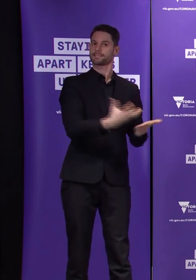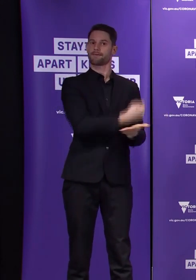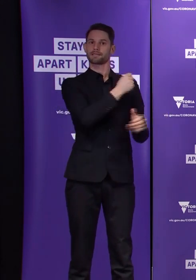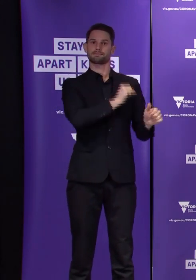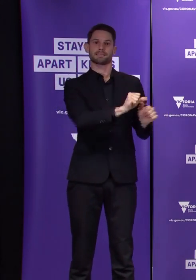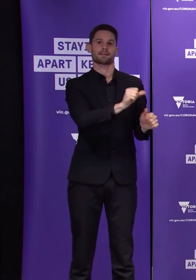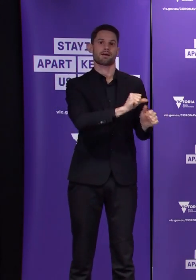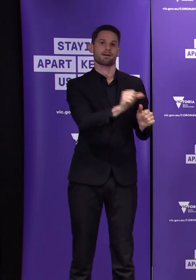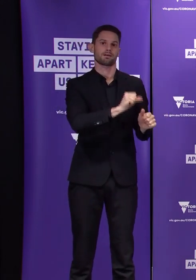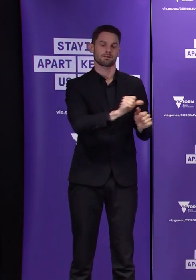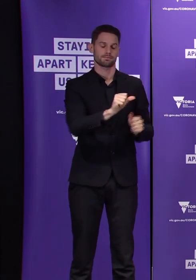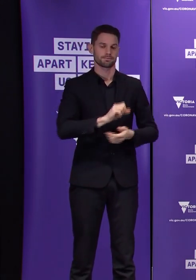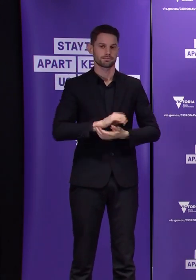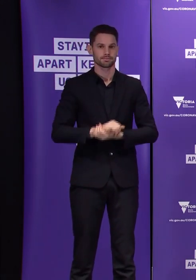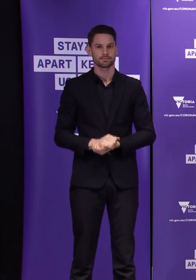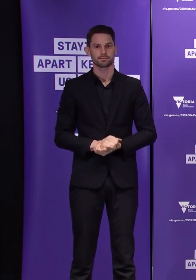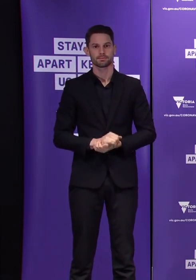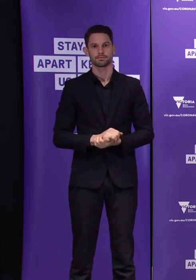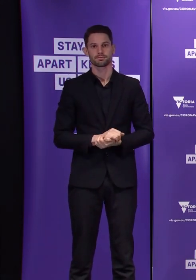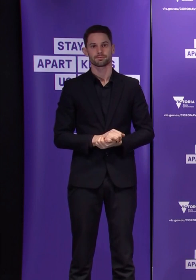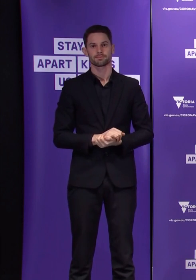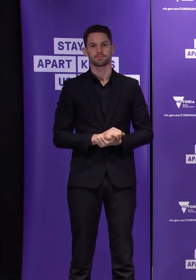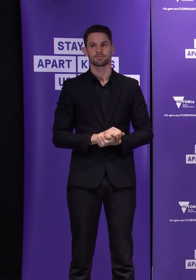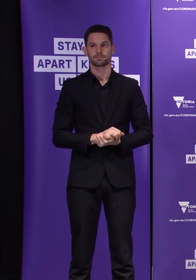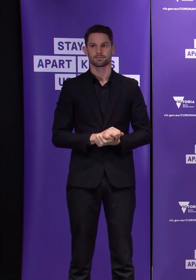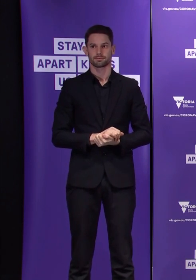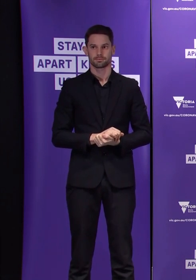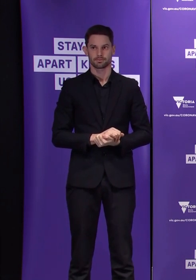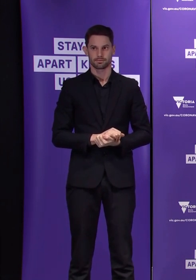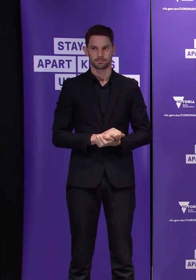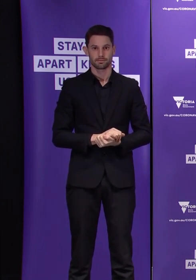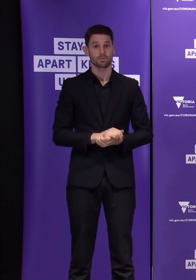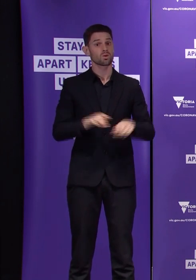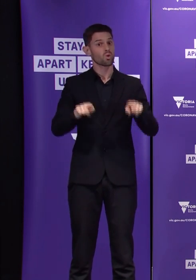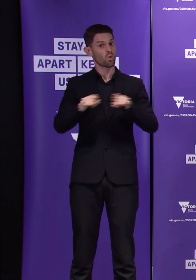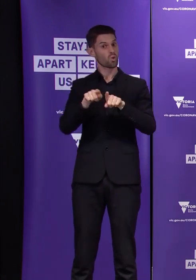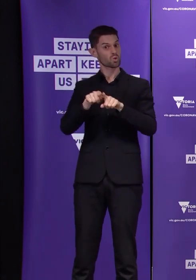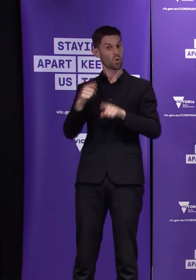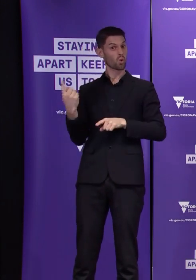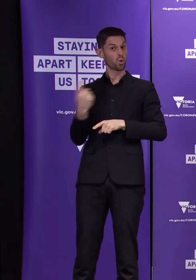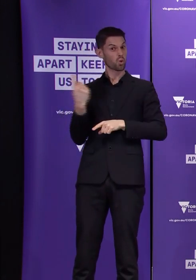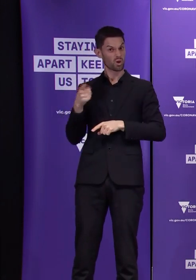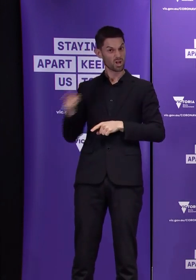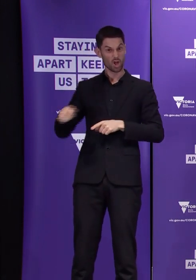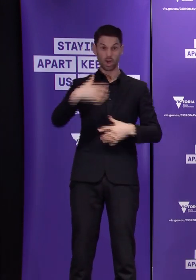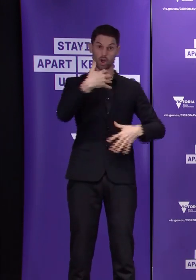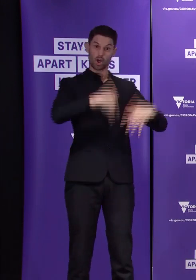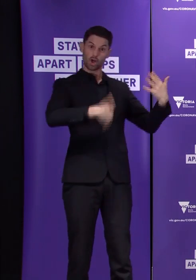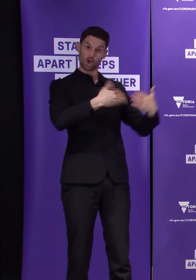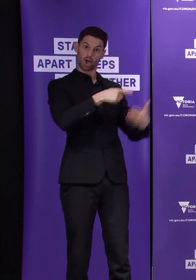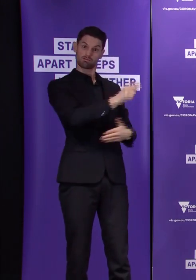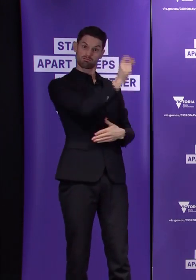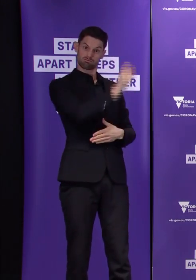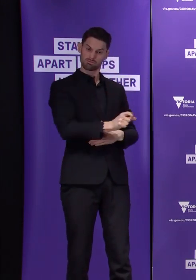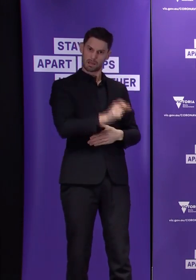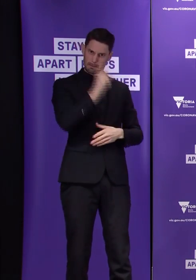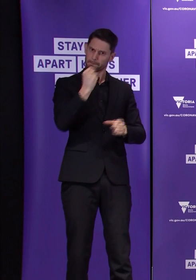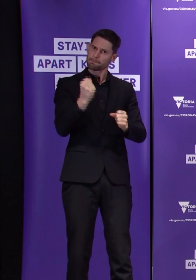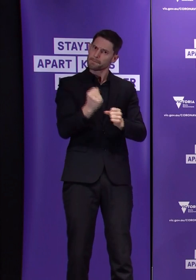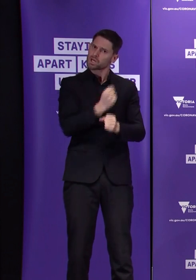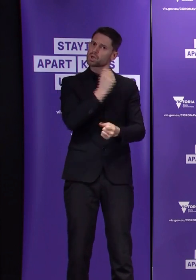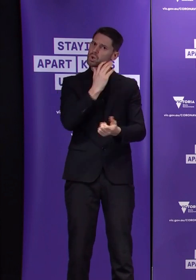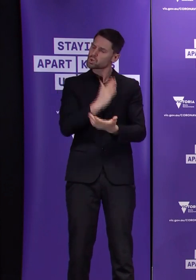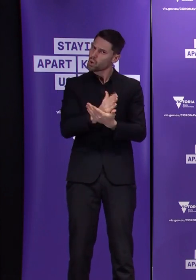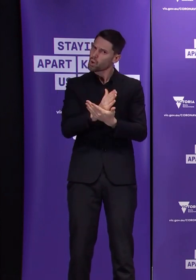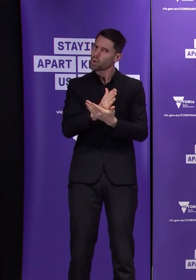be done. It also means that perpetrators are held accountable and are also, and really importantly, kept in